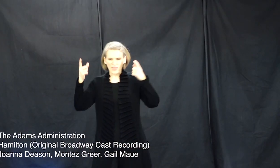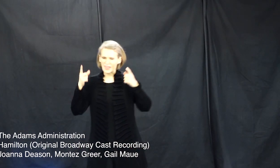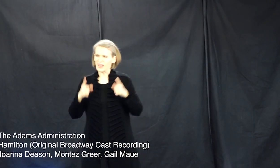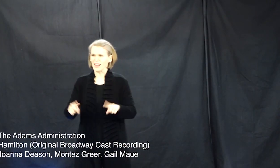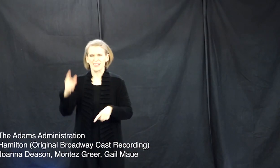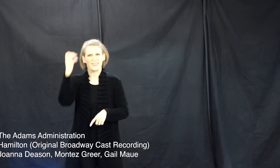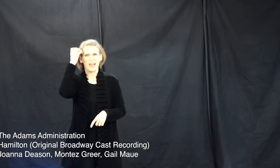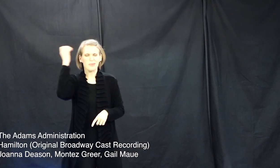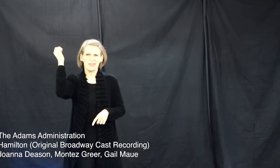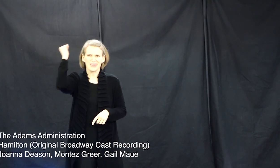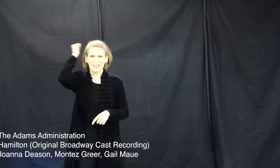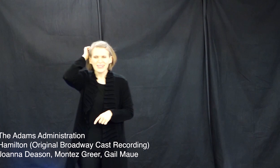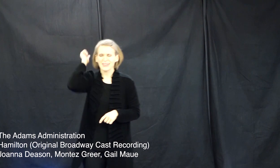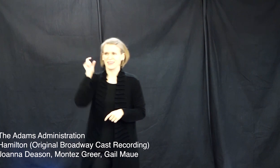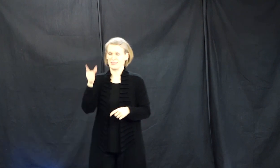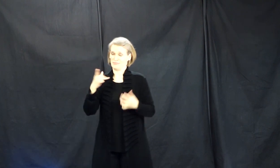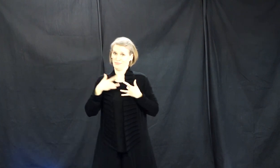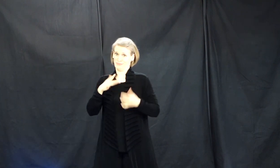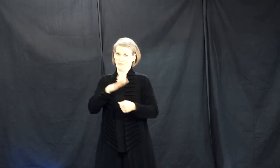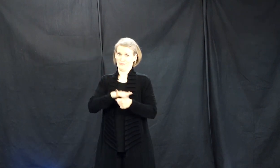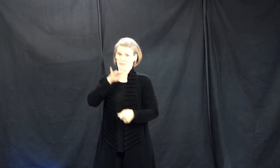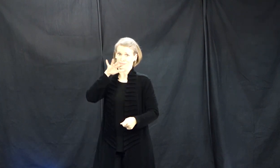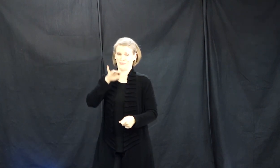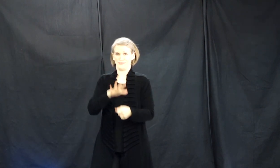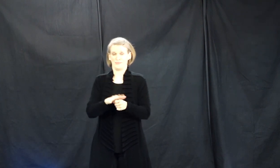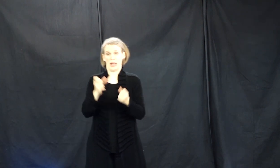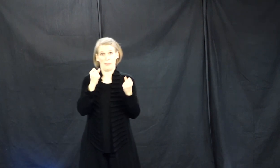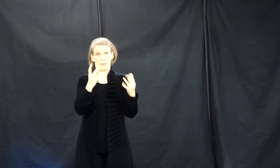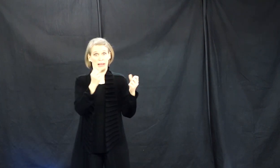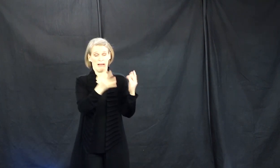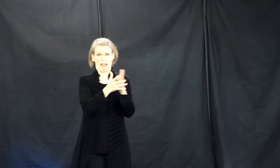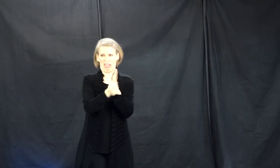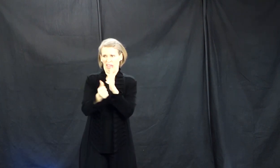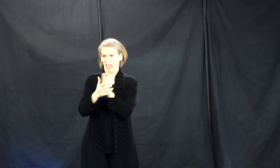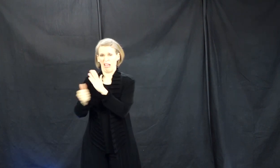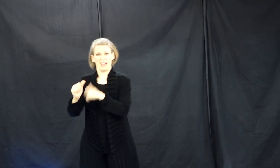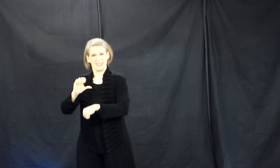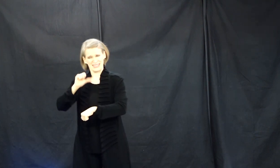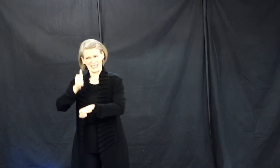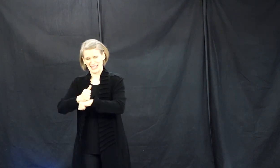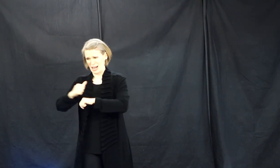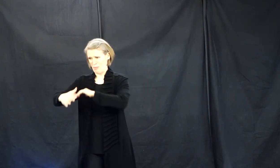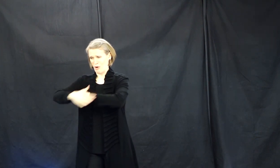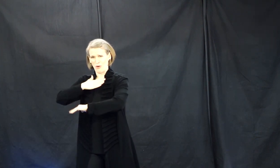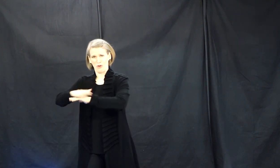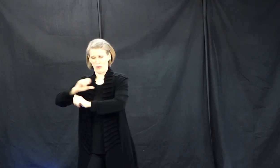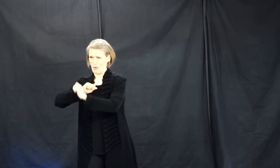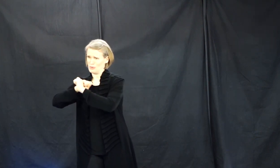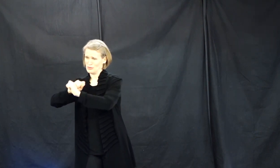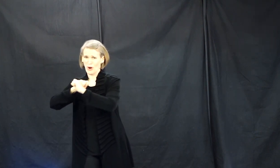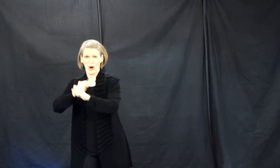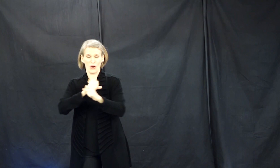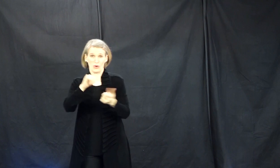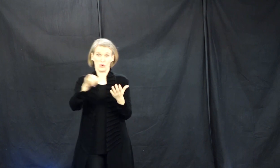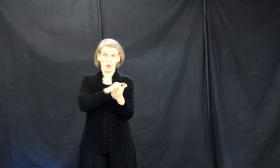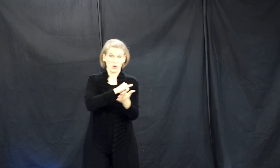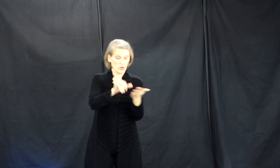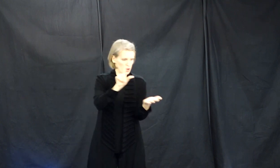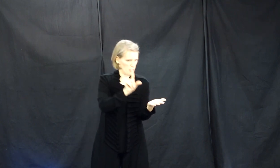Out is Hamilton, the short-tempered protean creator of the Coast Guard, founder of the New York Post, ardently